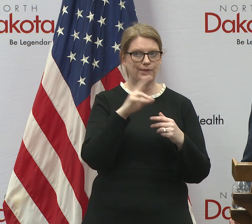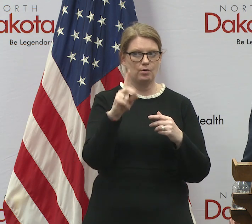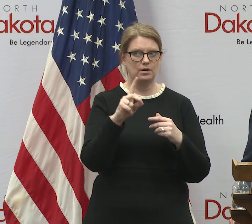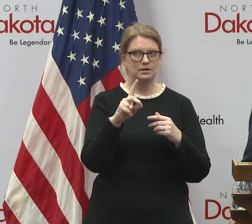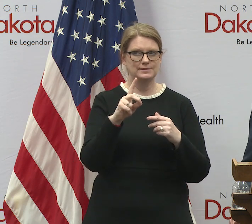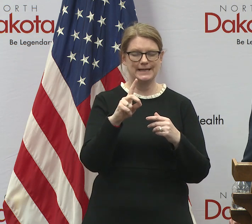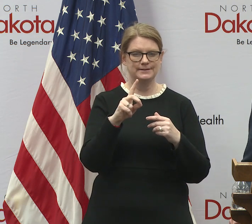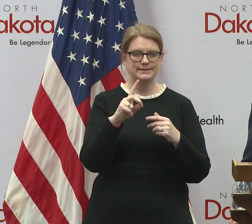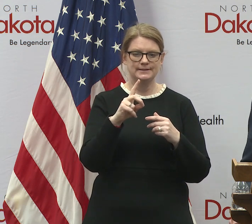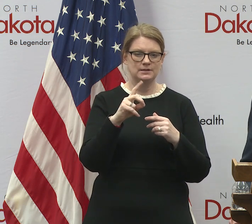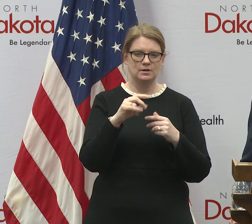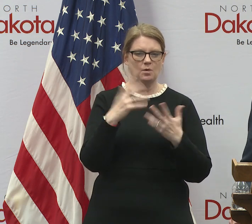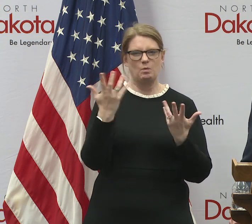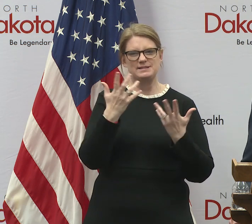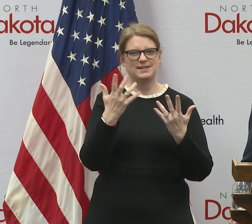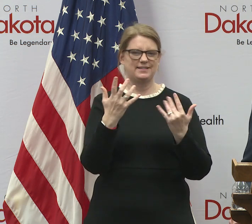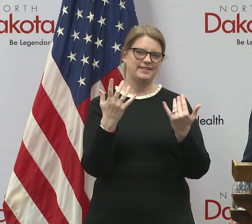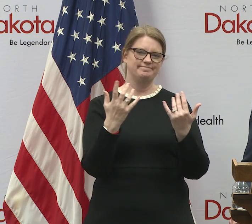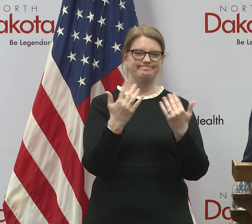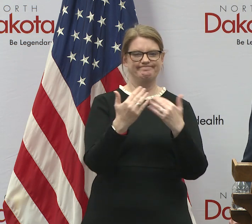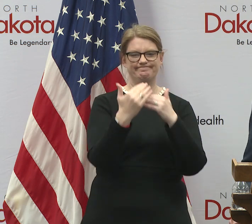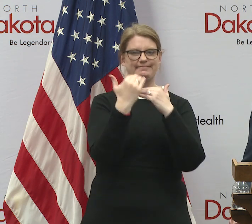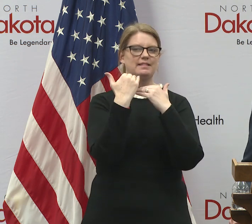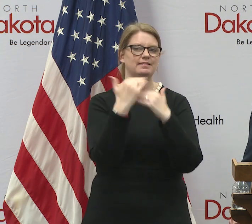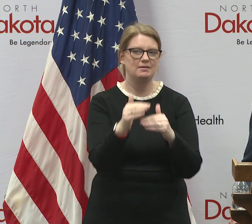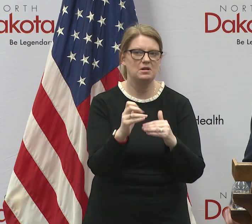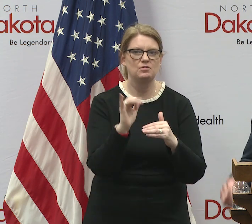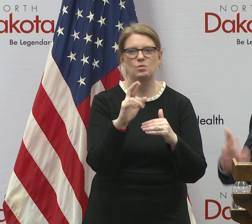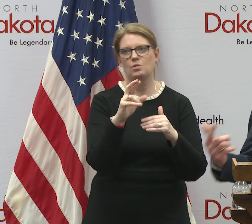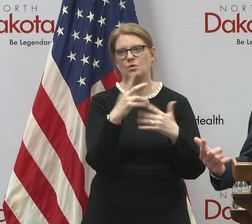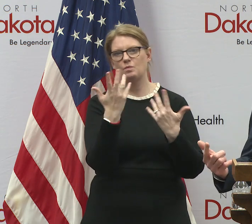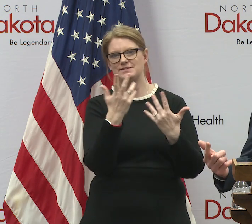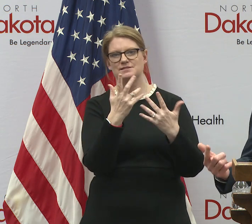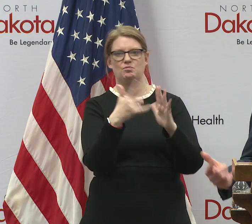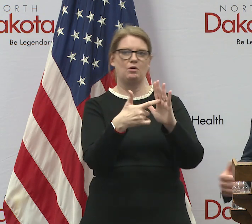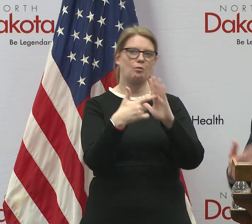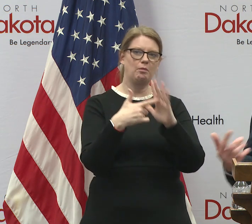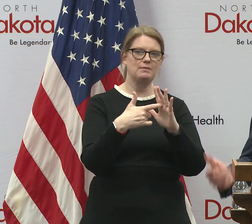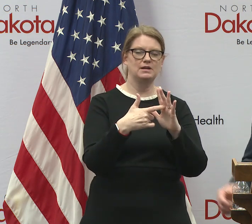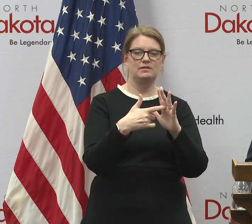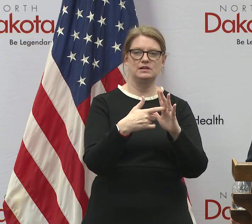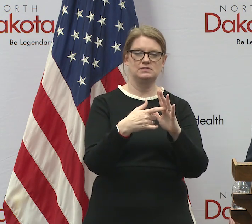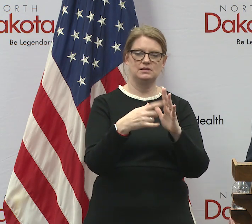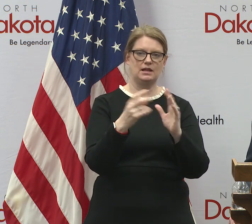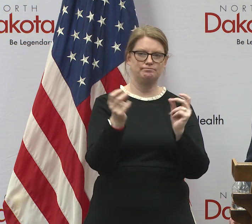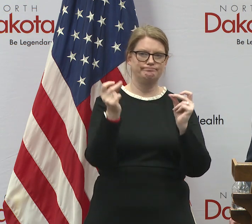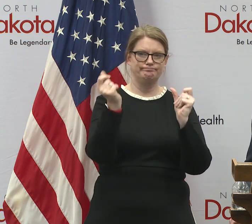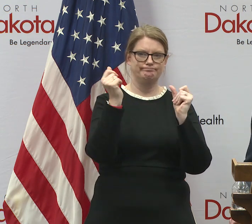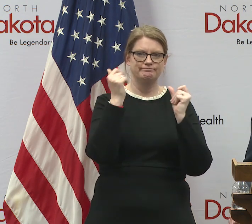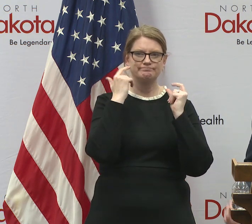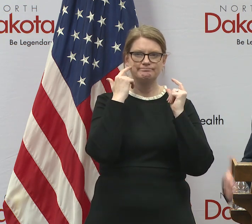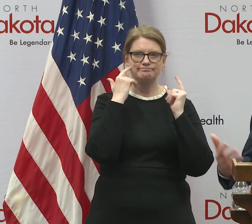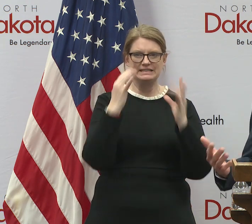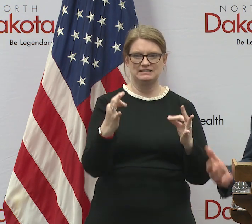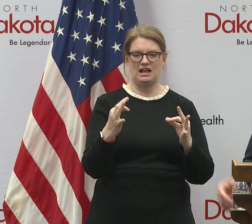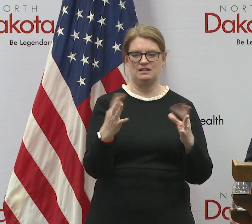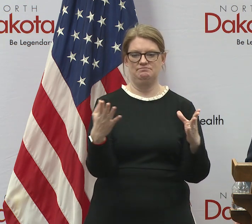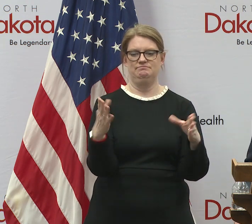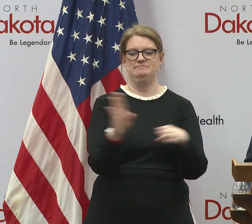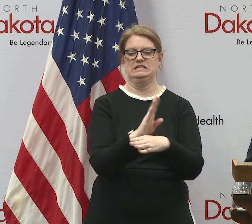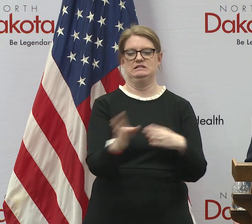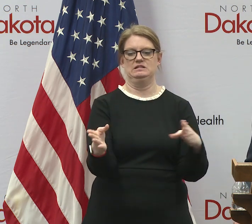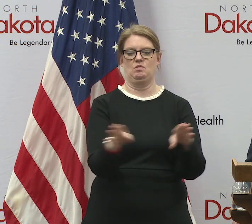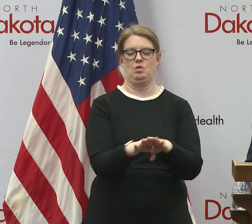enacting additional steps to either more business closures or more steps to try